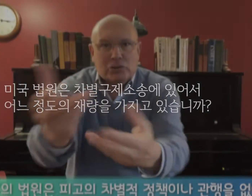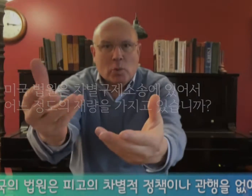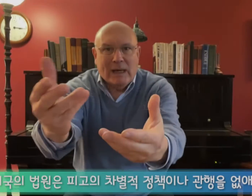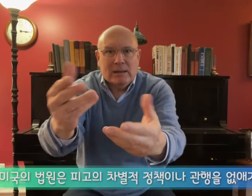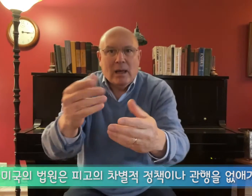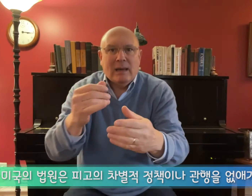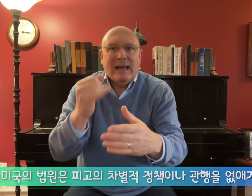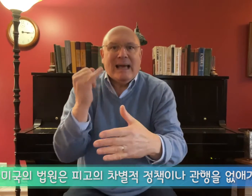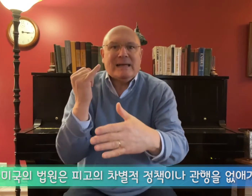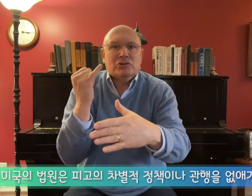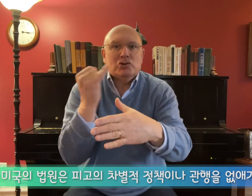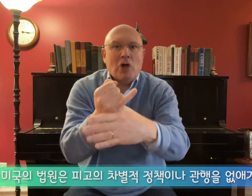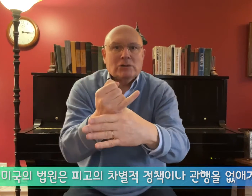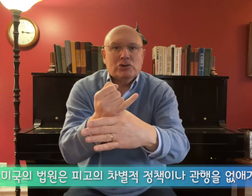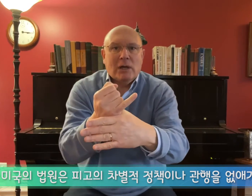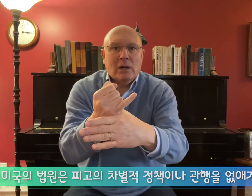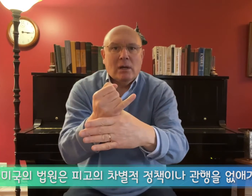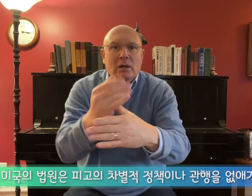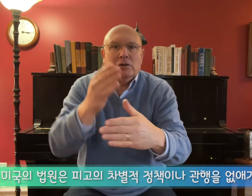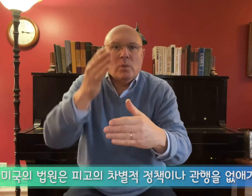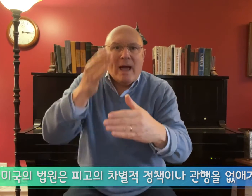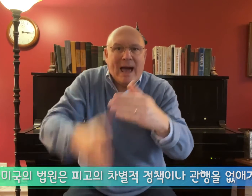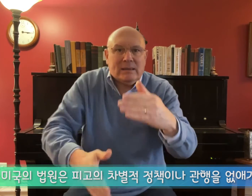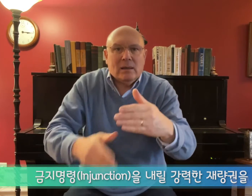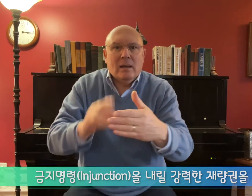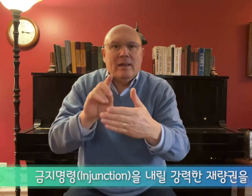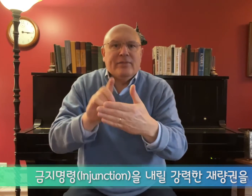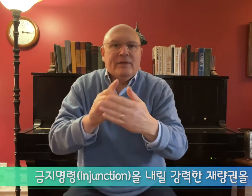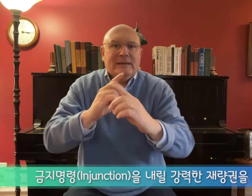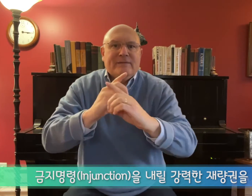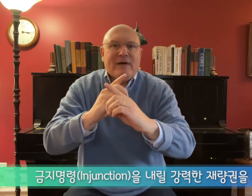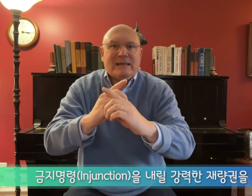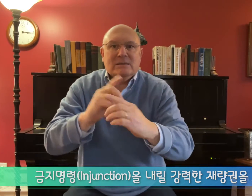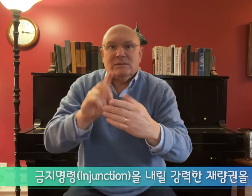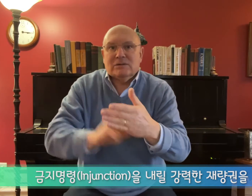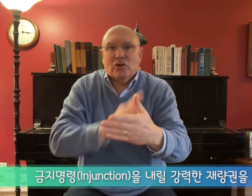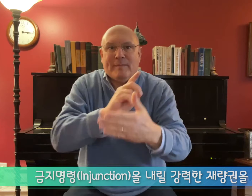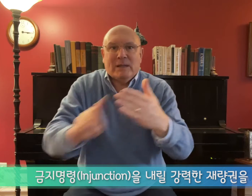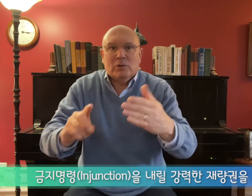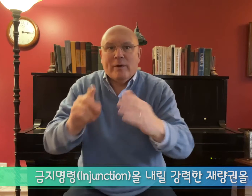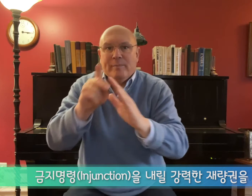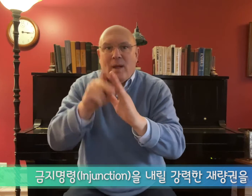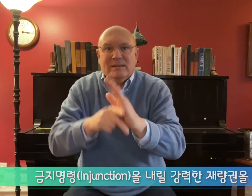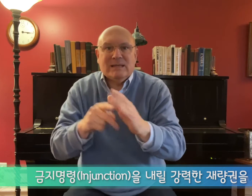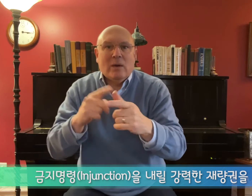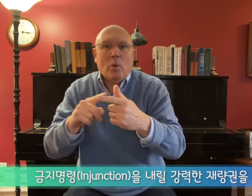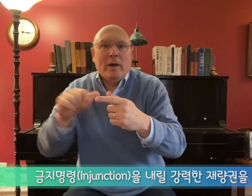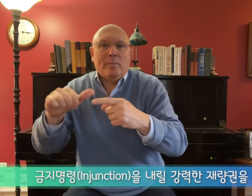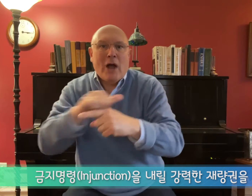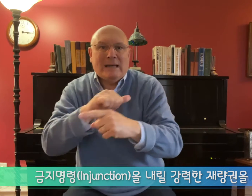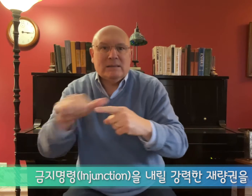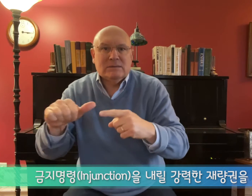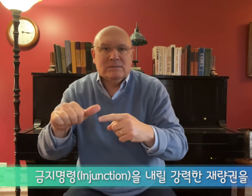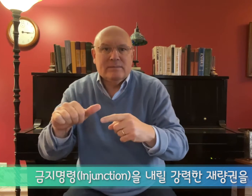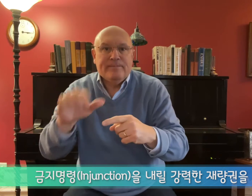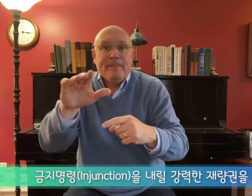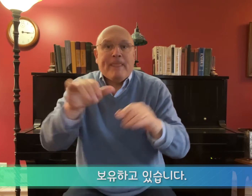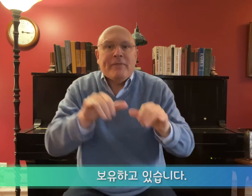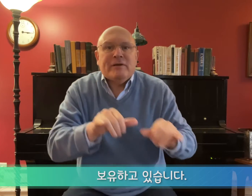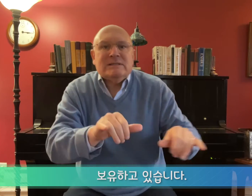American courts have great discretion in issuing an injunction to end the defendant's discriminatory policy